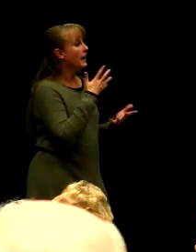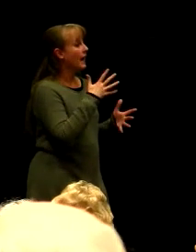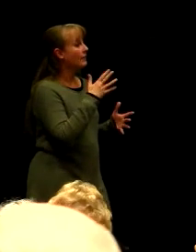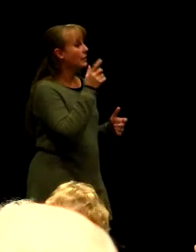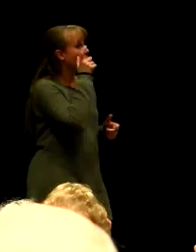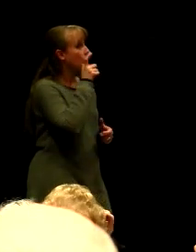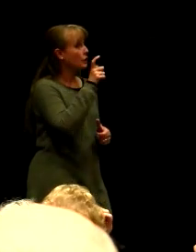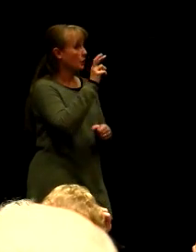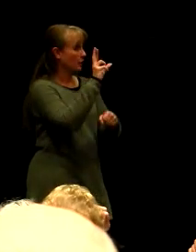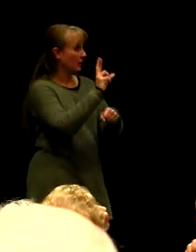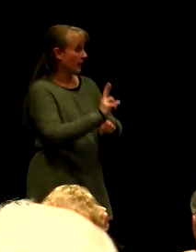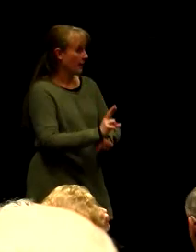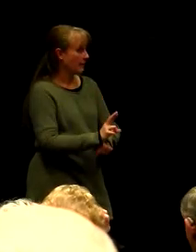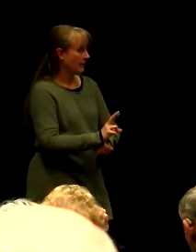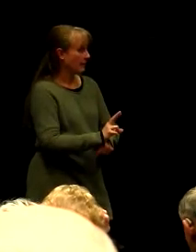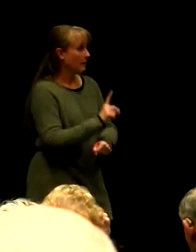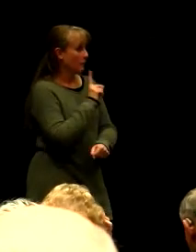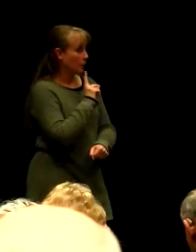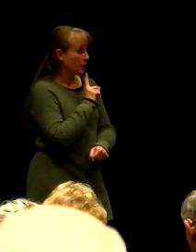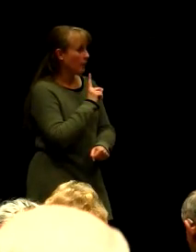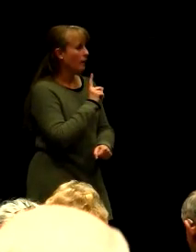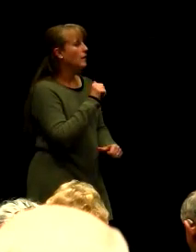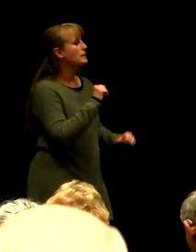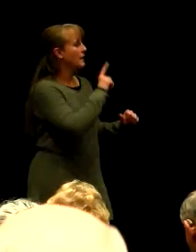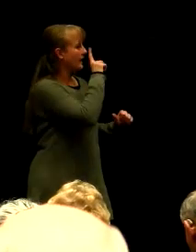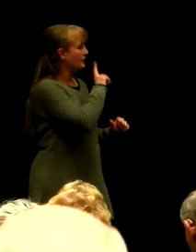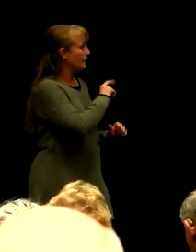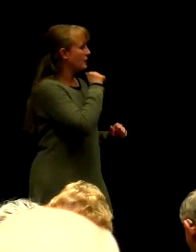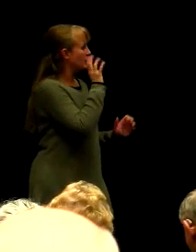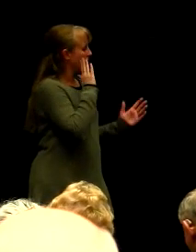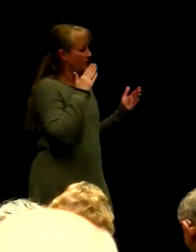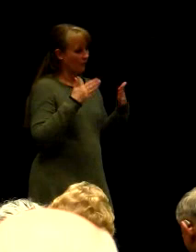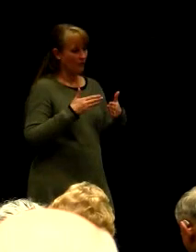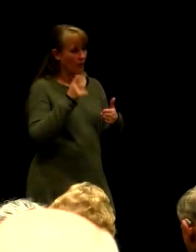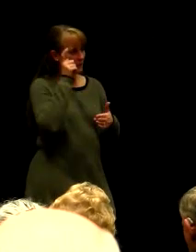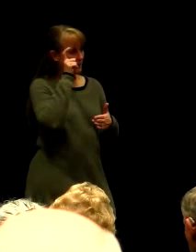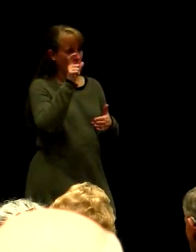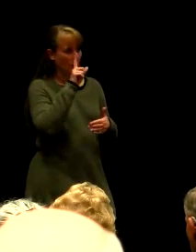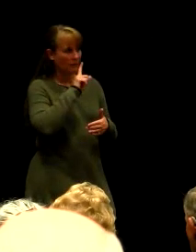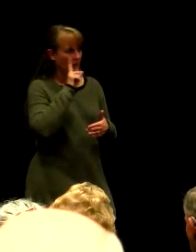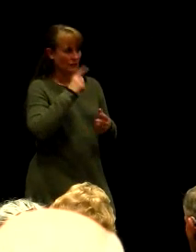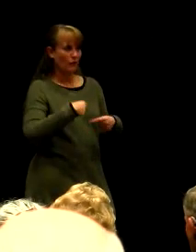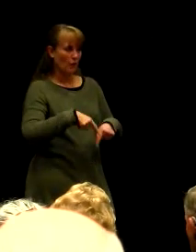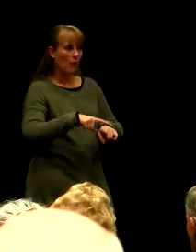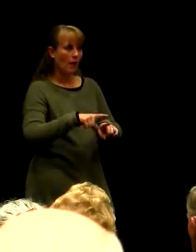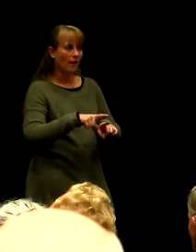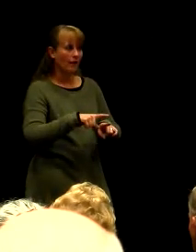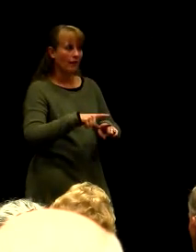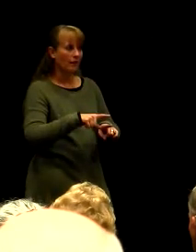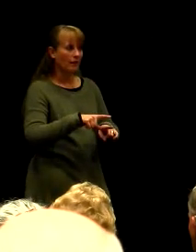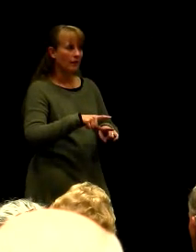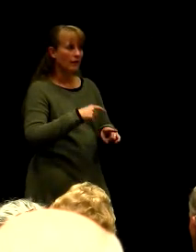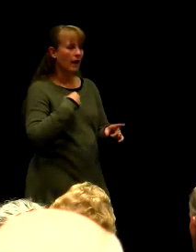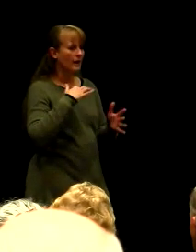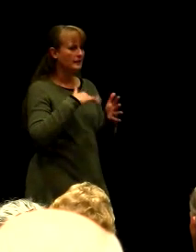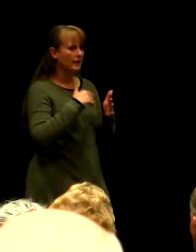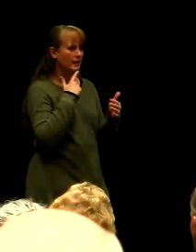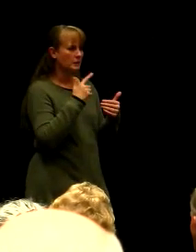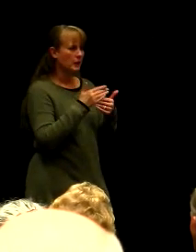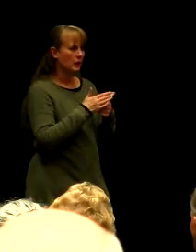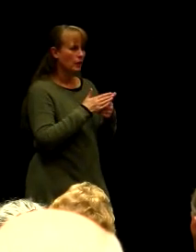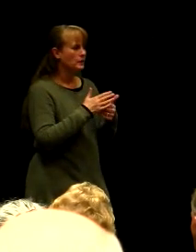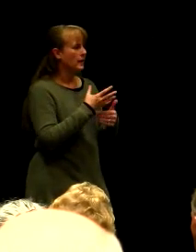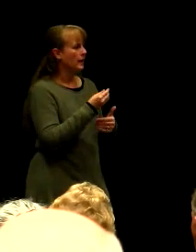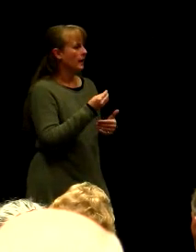lunar landing, science fiction turned away from lunar fiction for a while. I study this pretty closely,